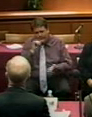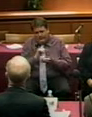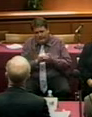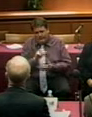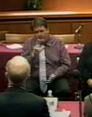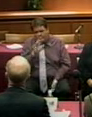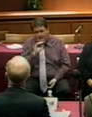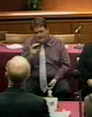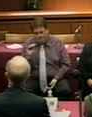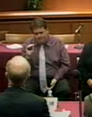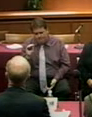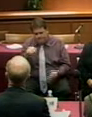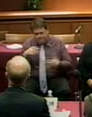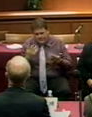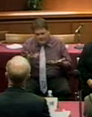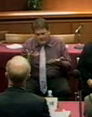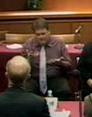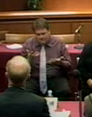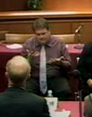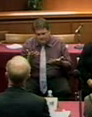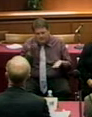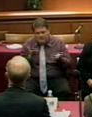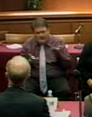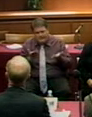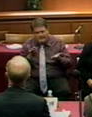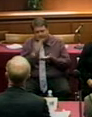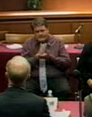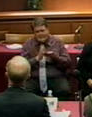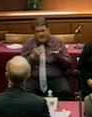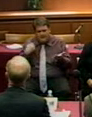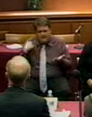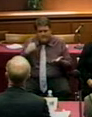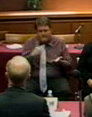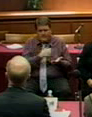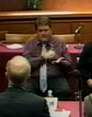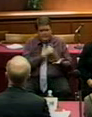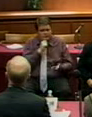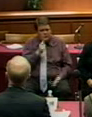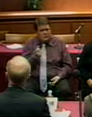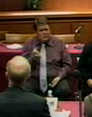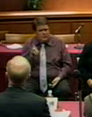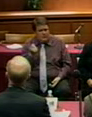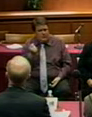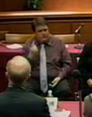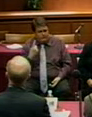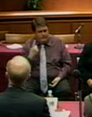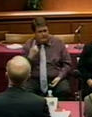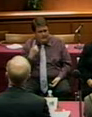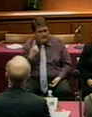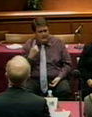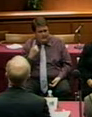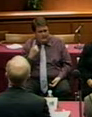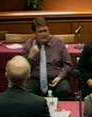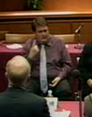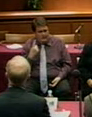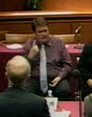that some of us understand regarding when it's passed for